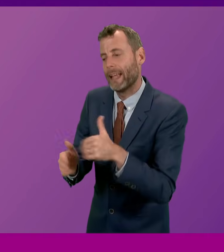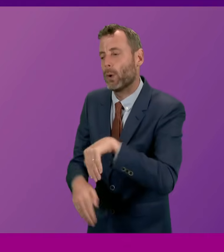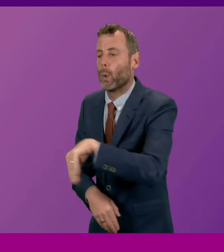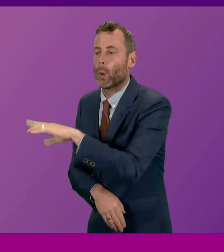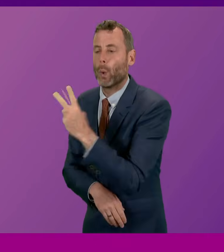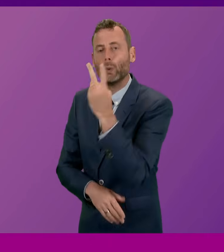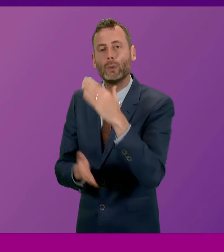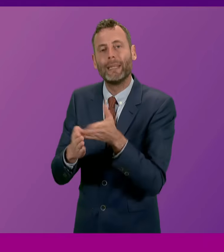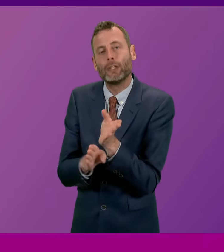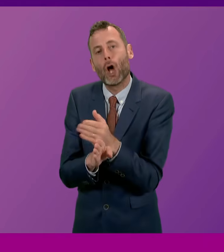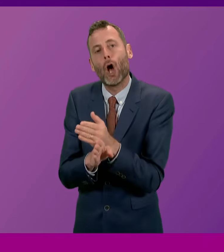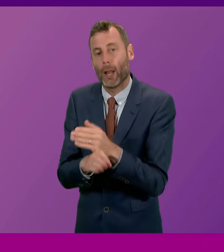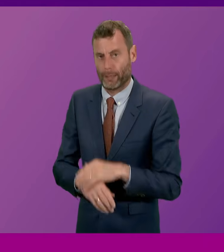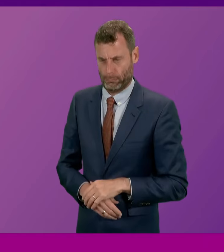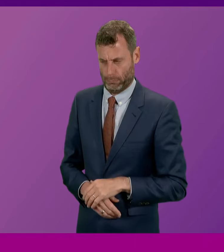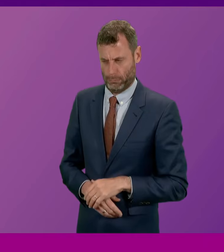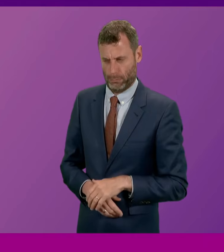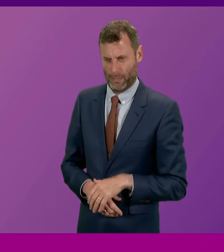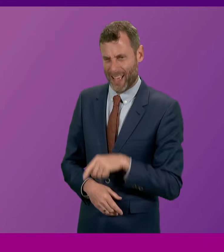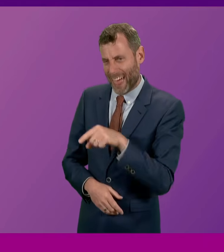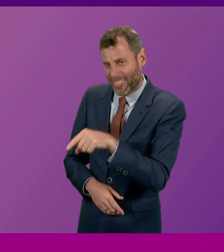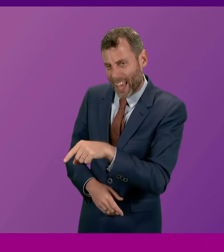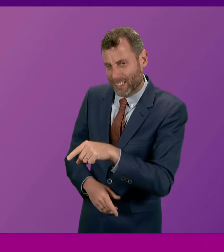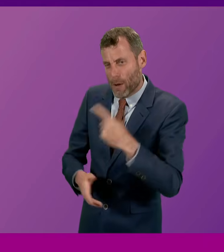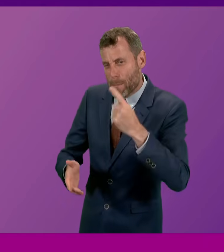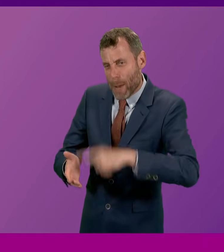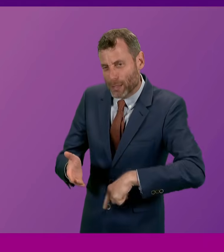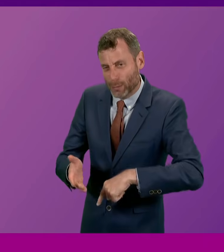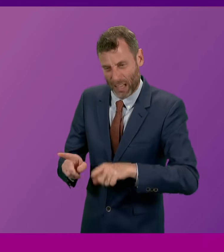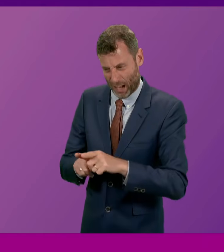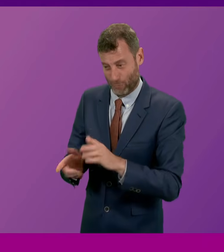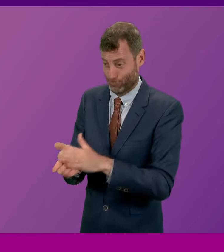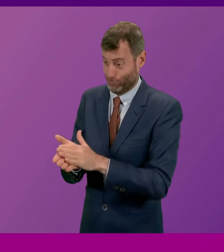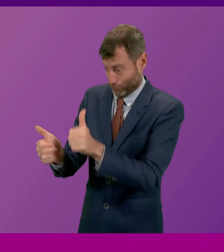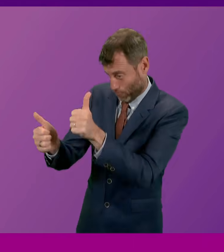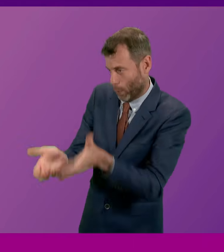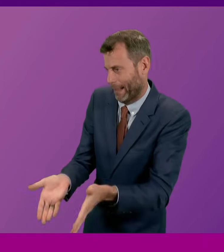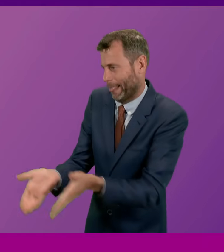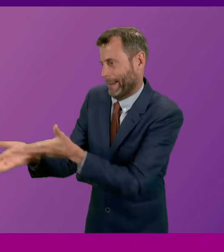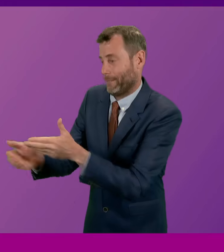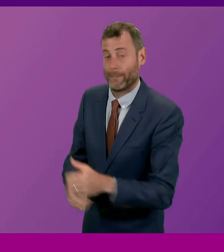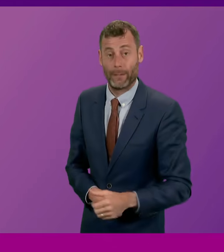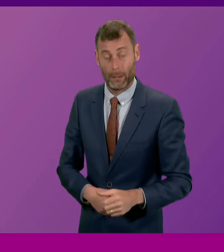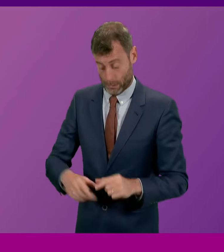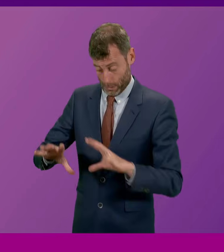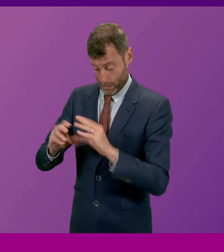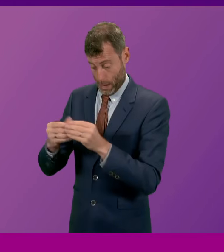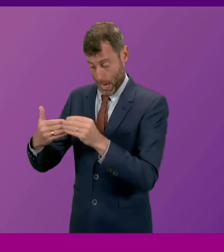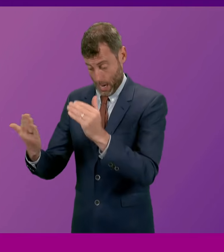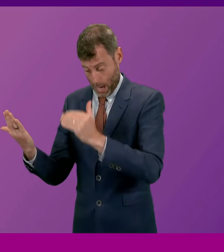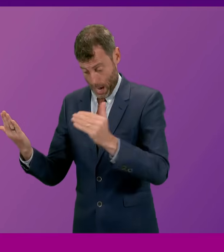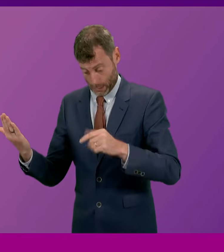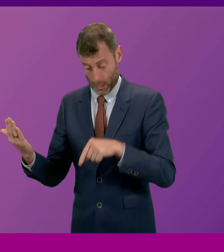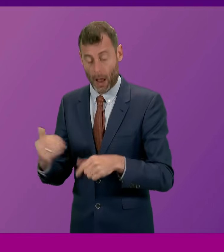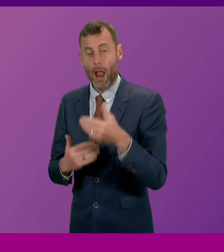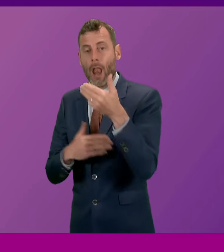me sounds like a reward rather than a punishment. Now, the new guidance ends with 94 questions